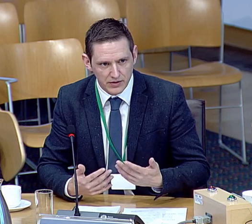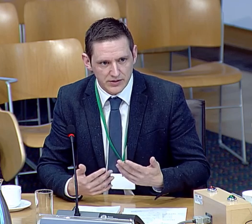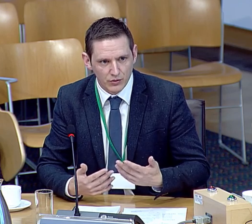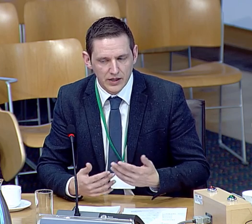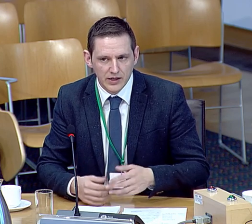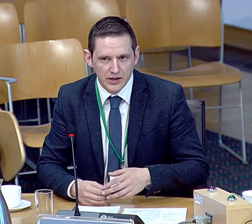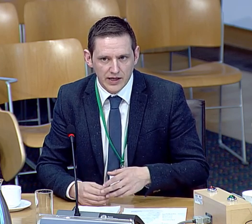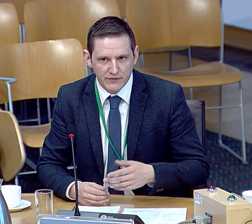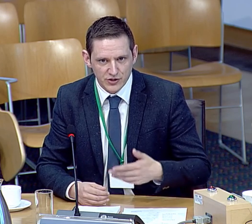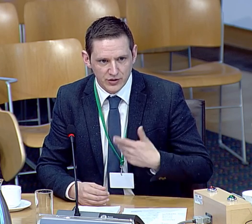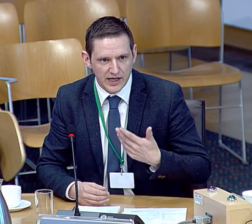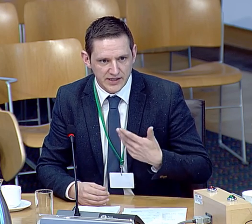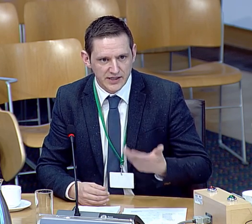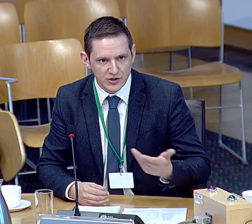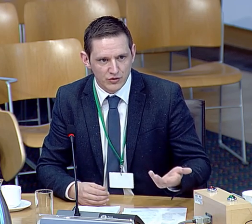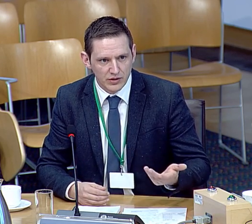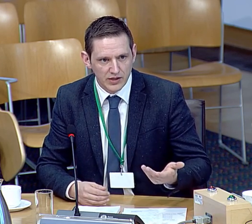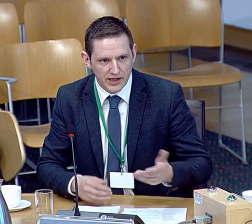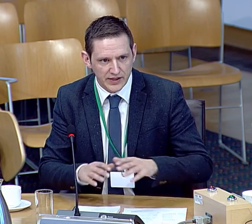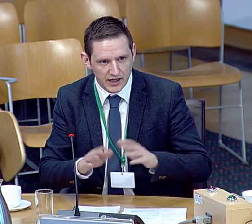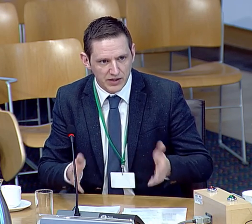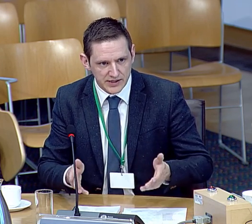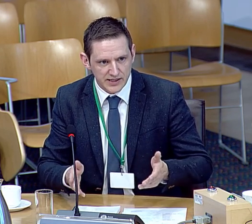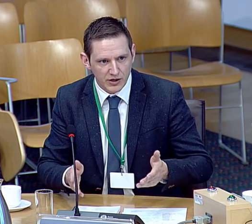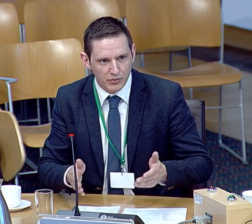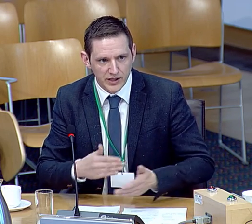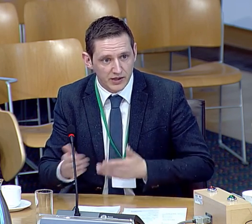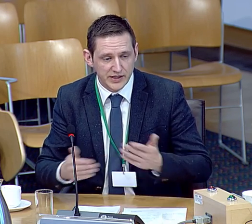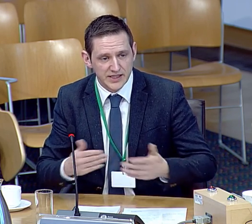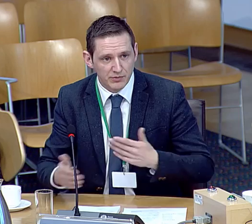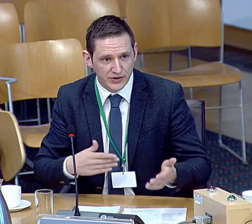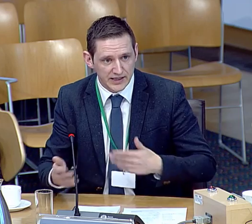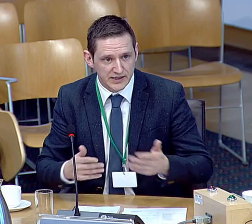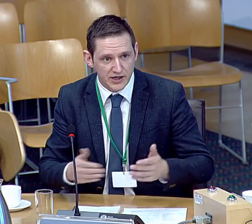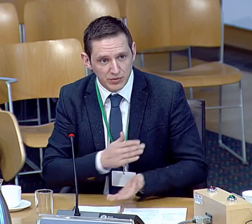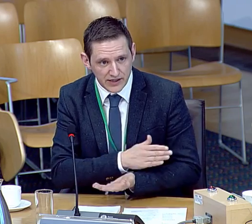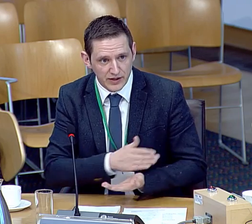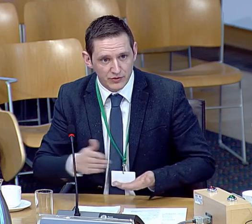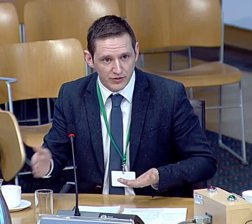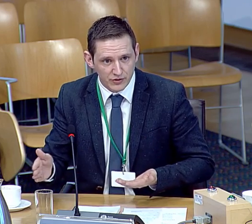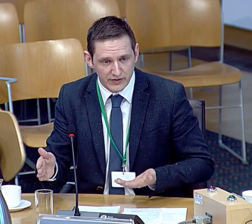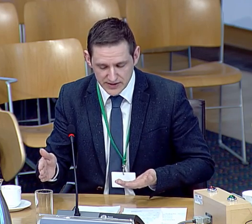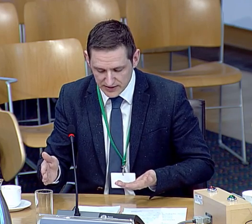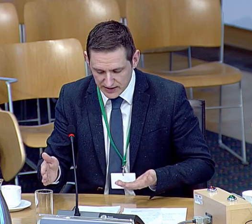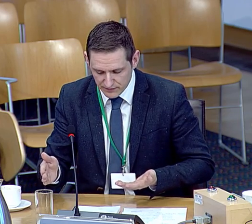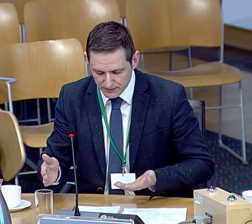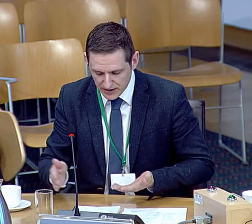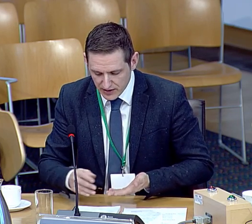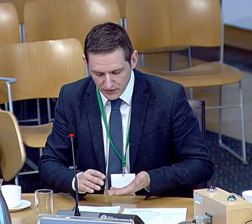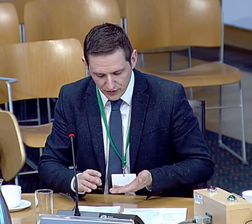So if a student has an issue and they get a plan set up, we can have extendable deadlines that apply then throughout their university life. The third